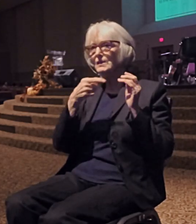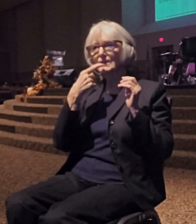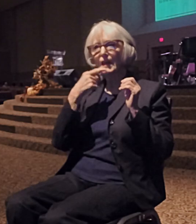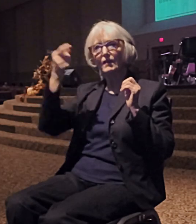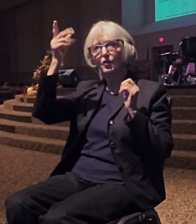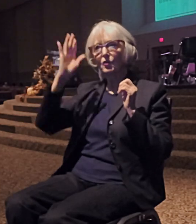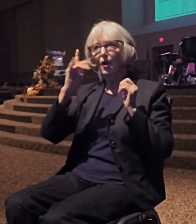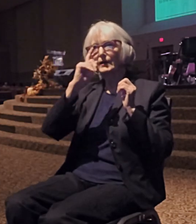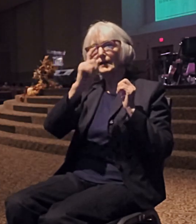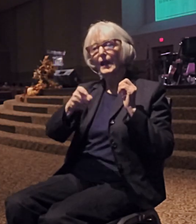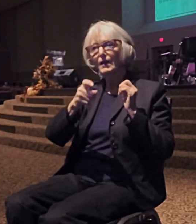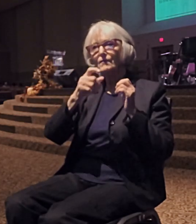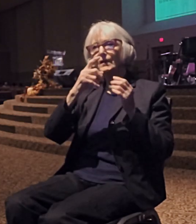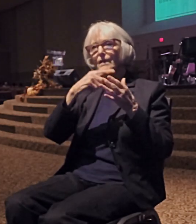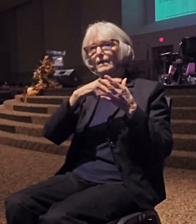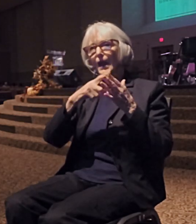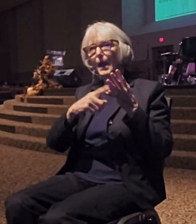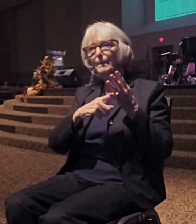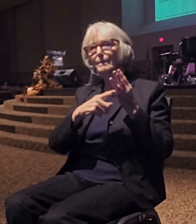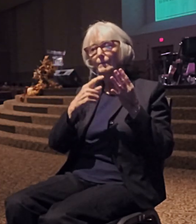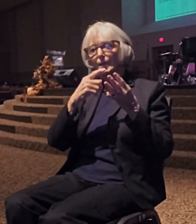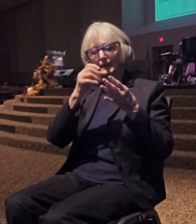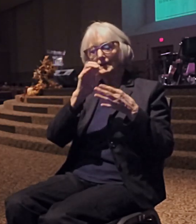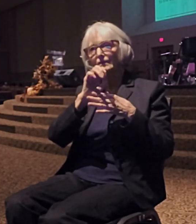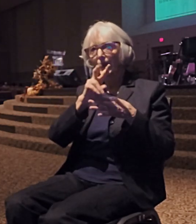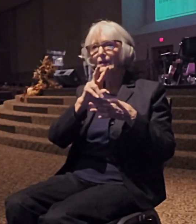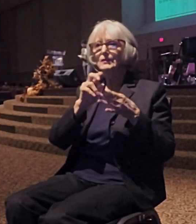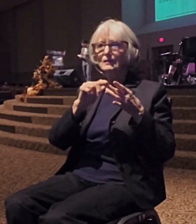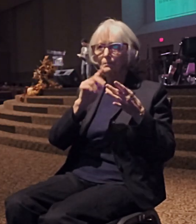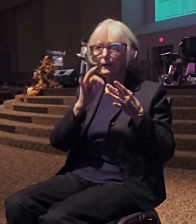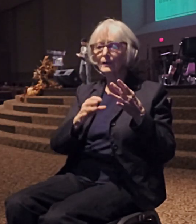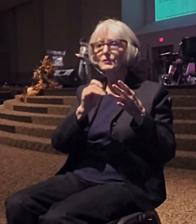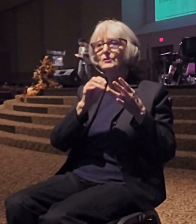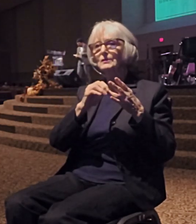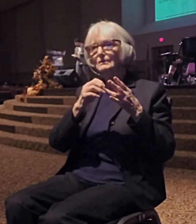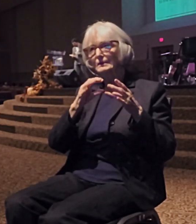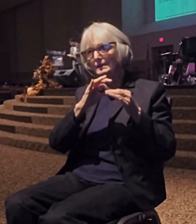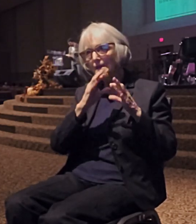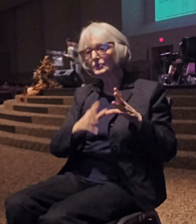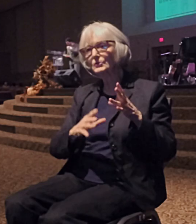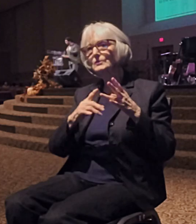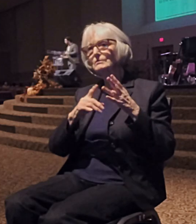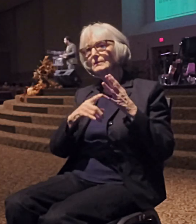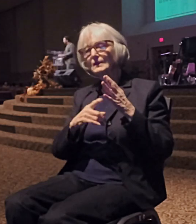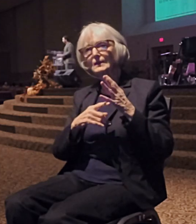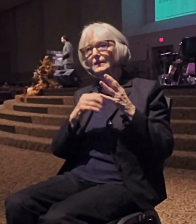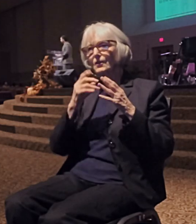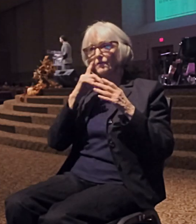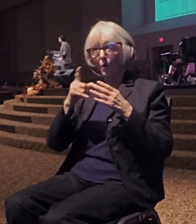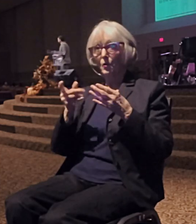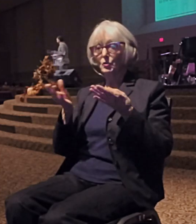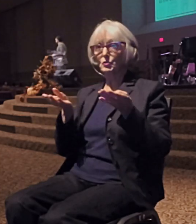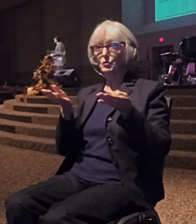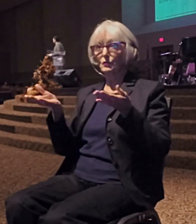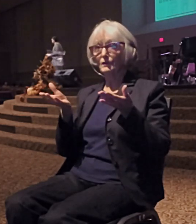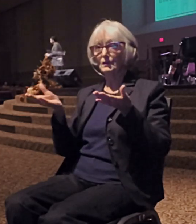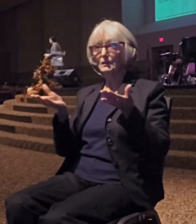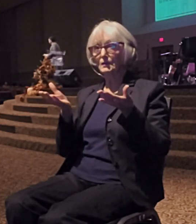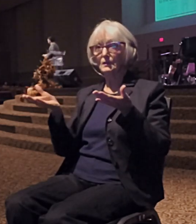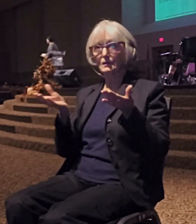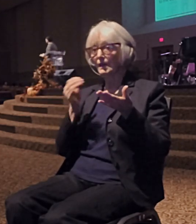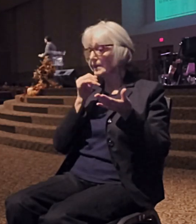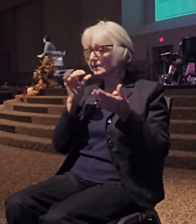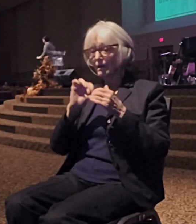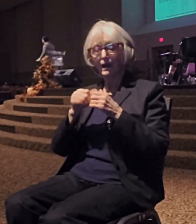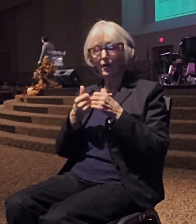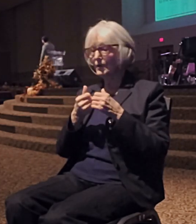gave the apostles and the prophets and some as evangelists and some as pastors, teachers for the work of service. That's not